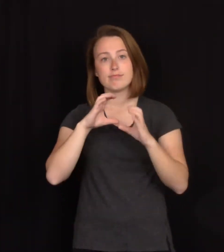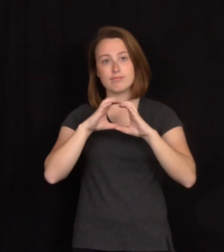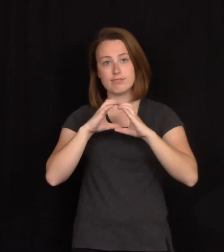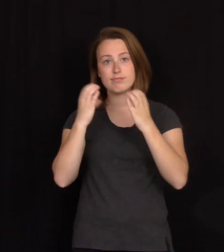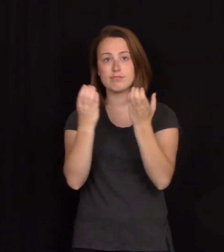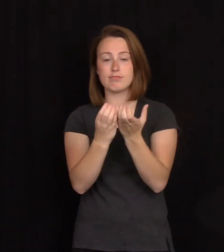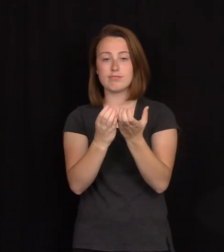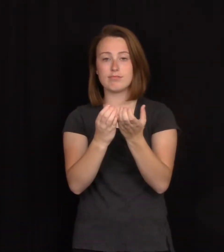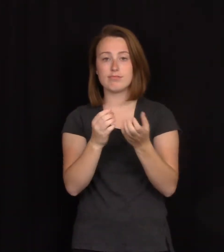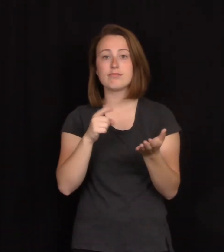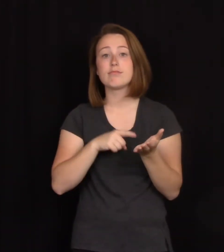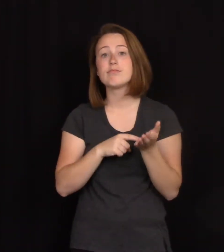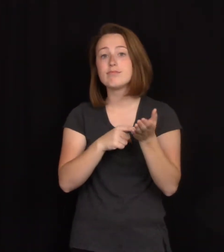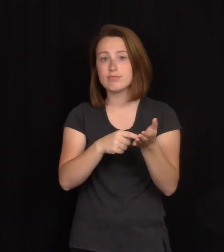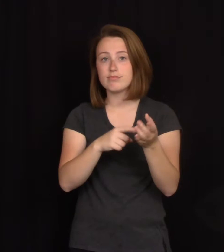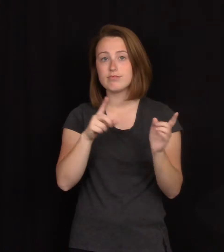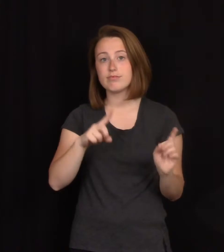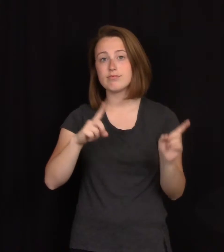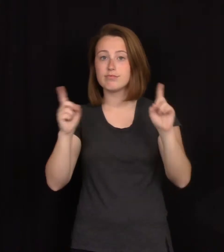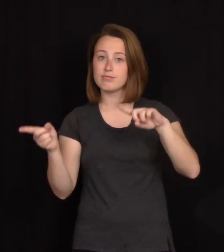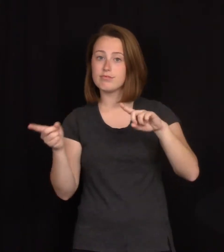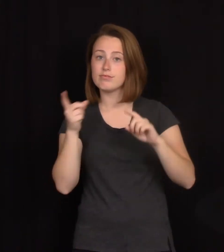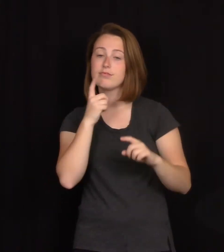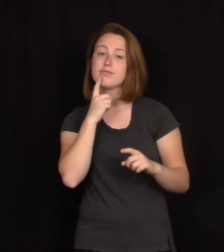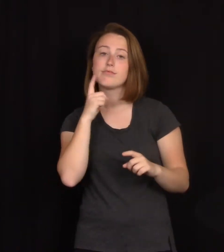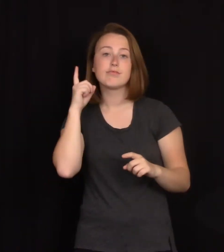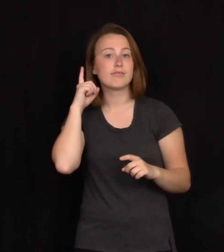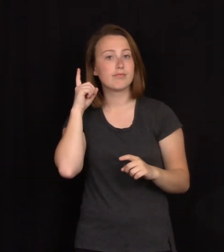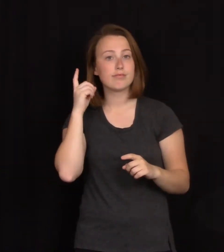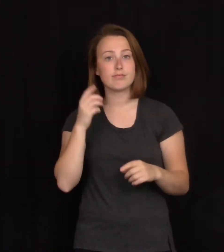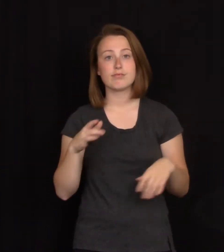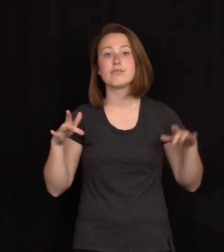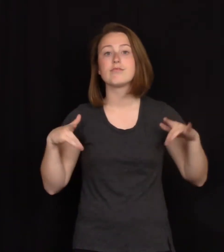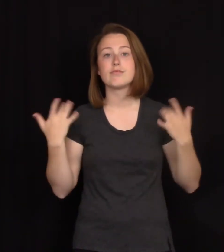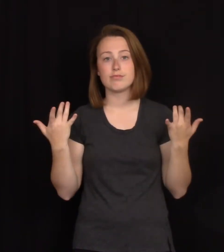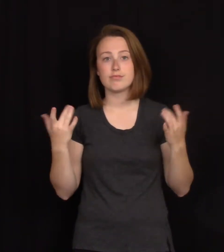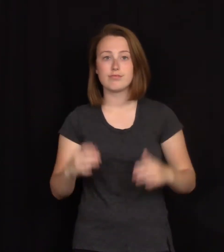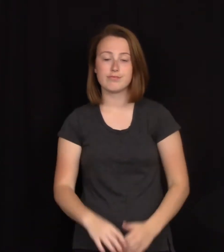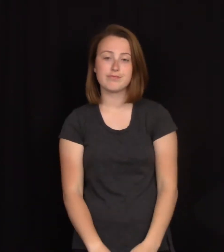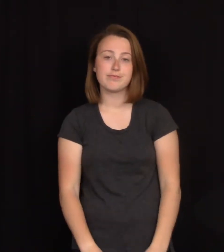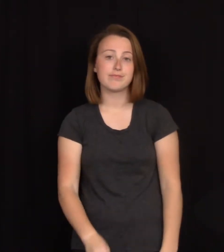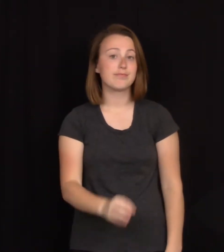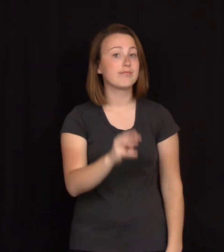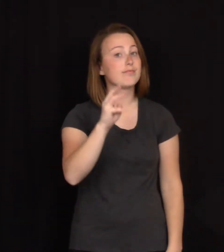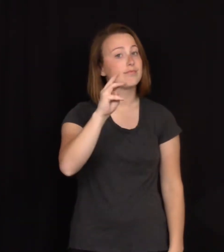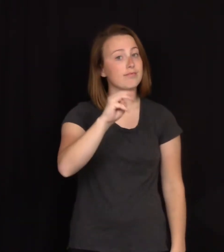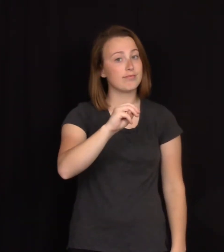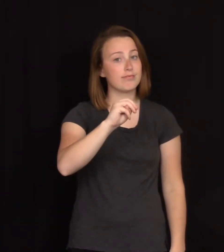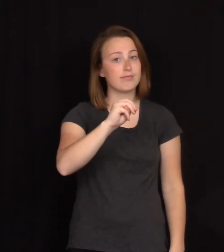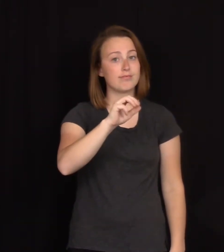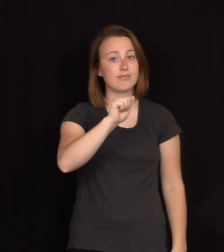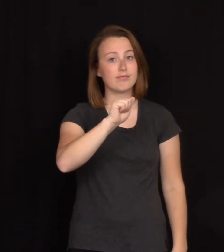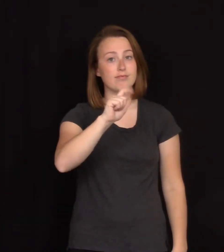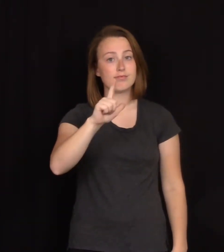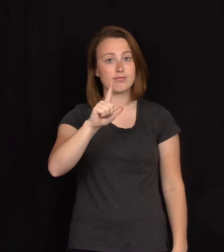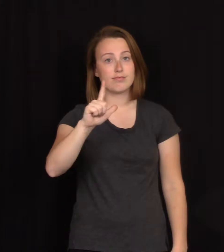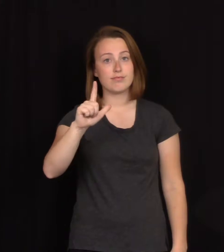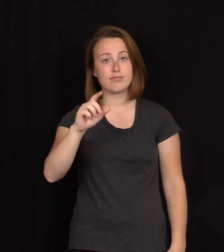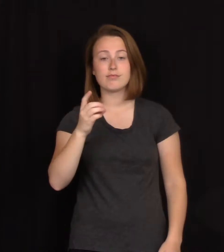Throughout all my classes, many of them required us go to a deaf event. For this, I've been to